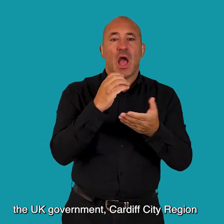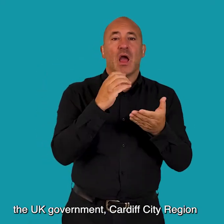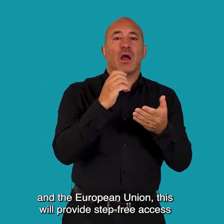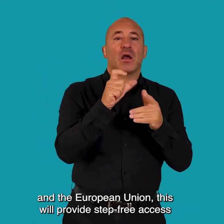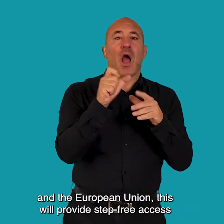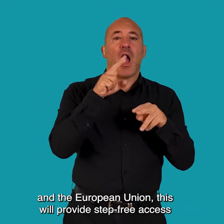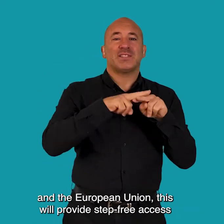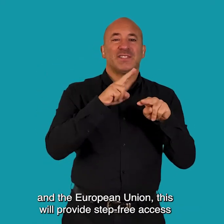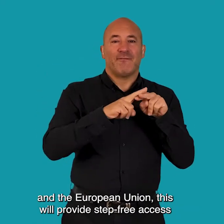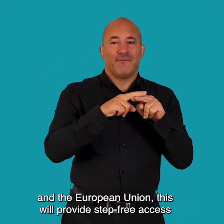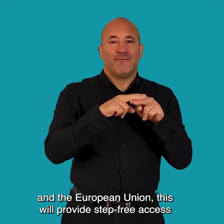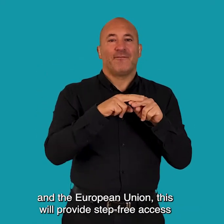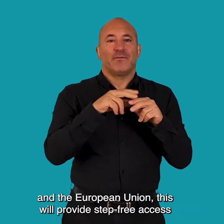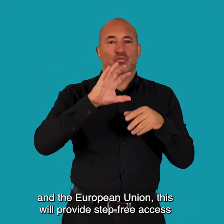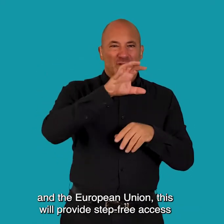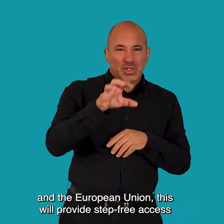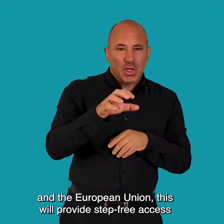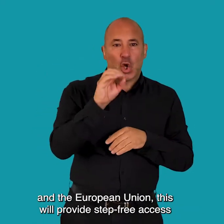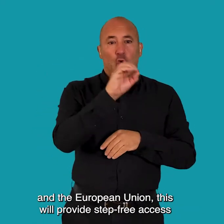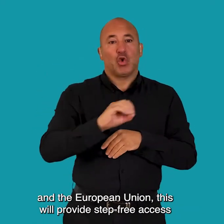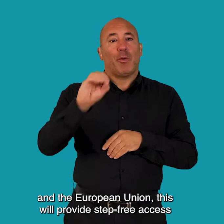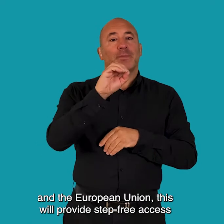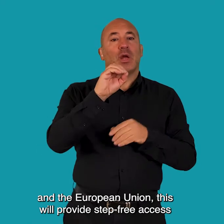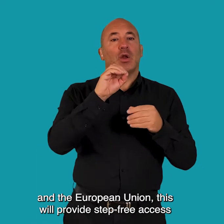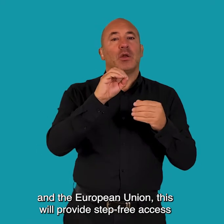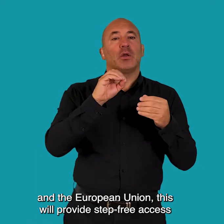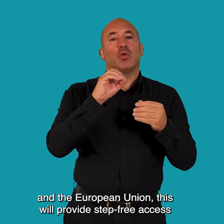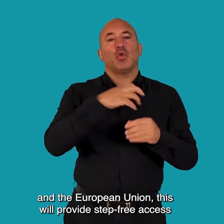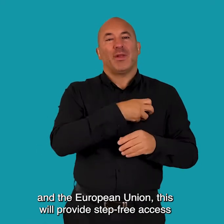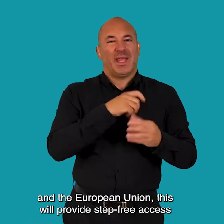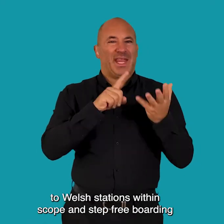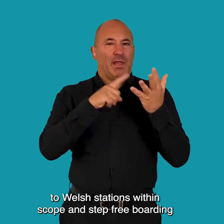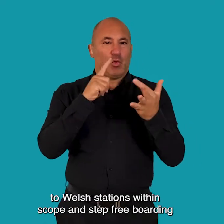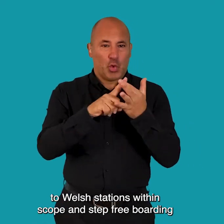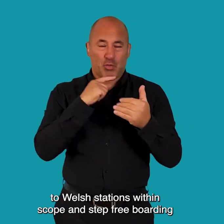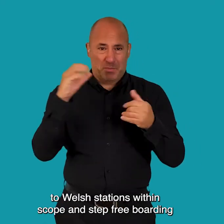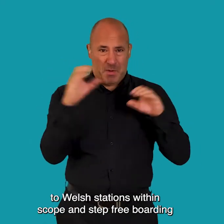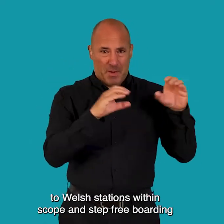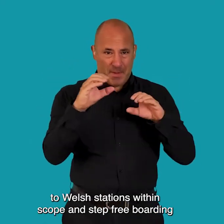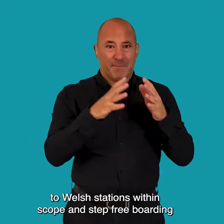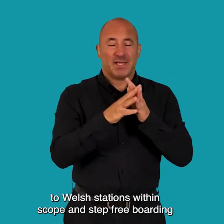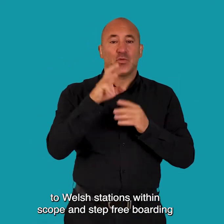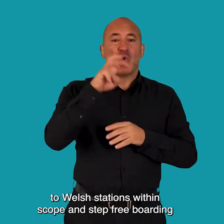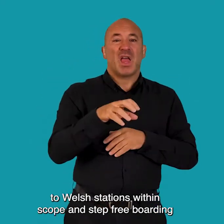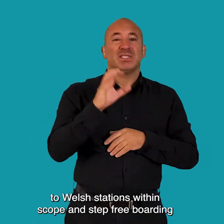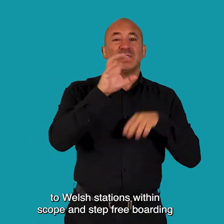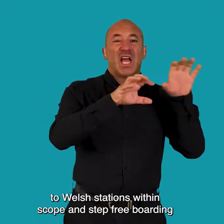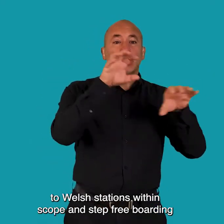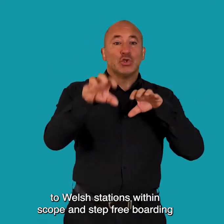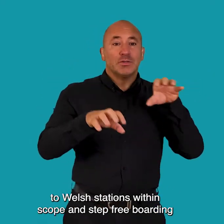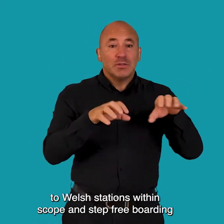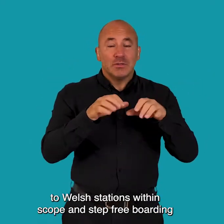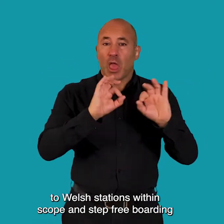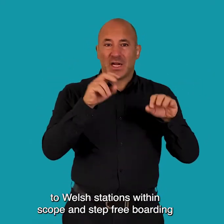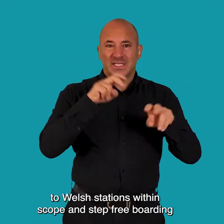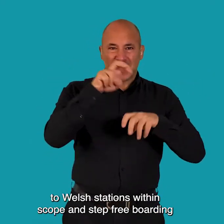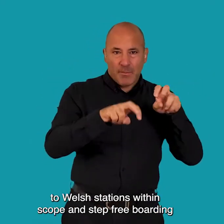and the European Union, this will provide step-free access to Welsh stations within scope and step-free boarding